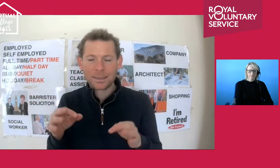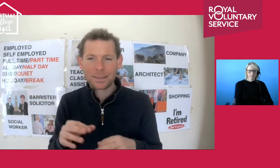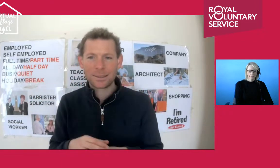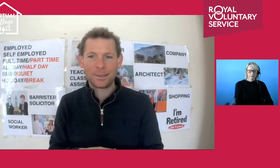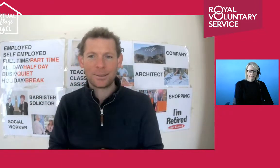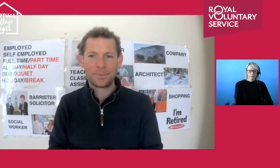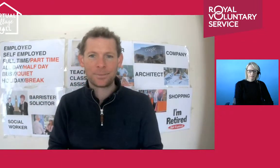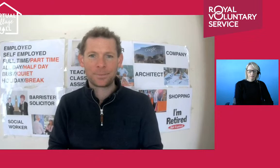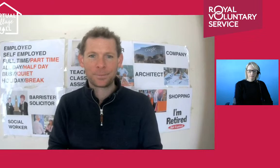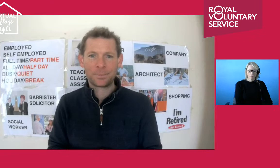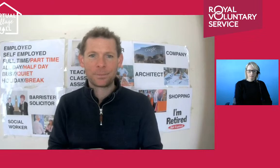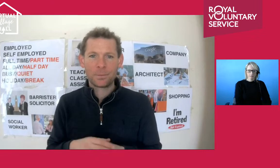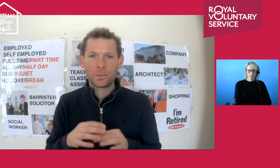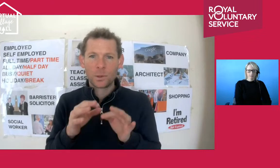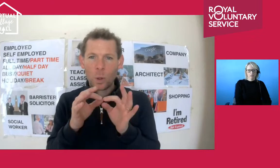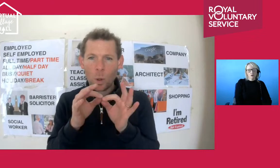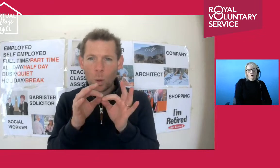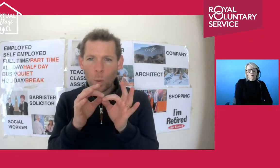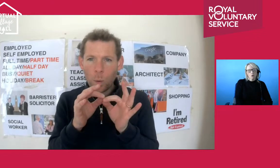Quiet.